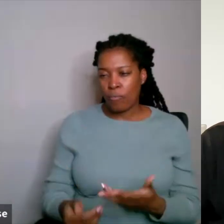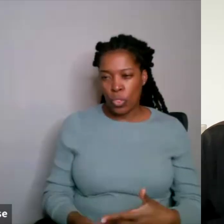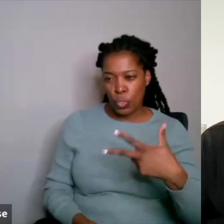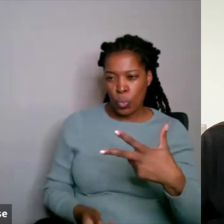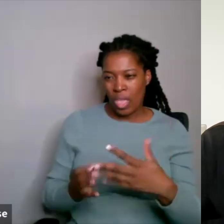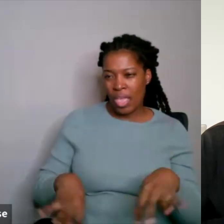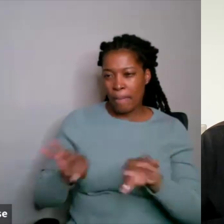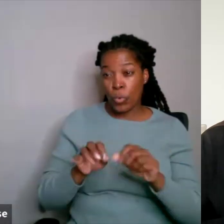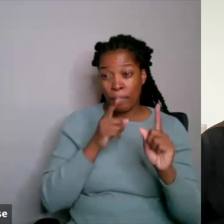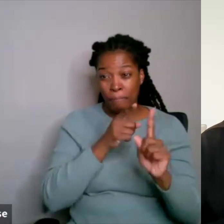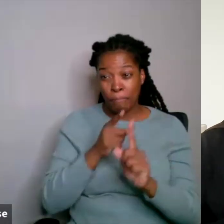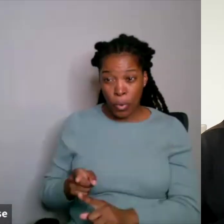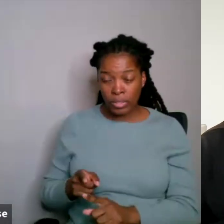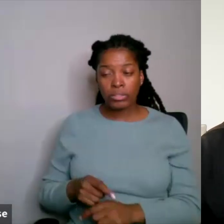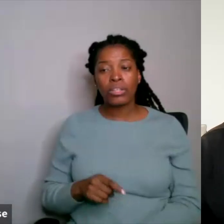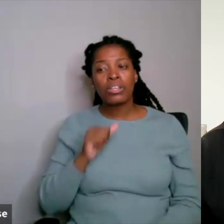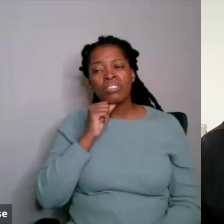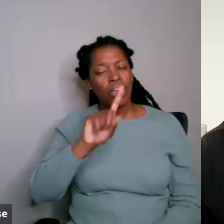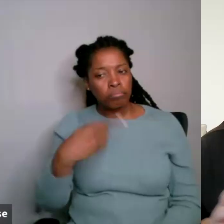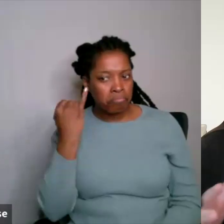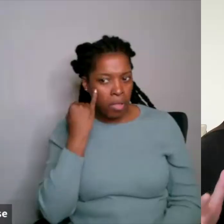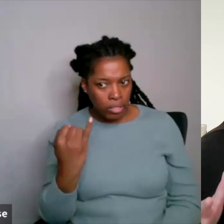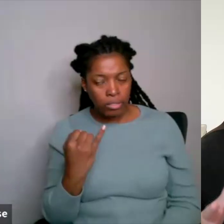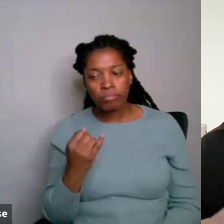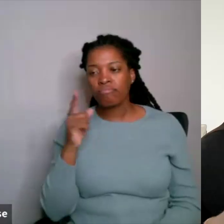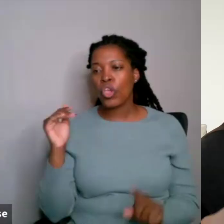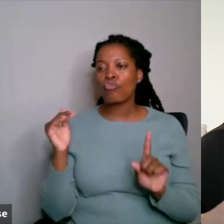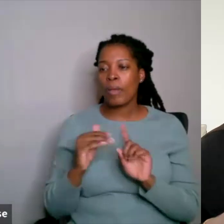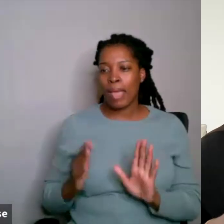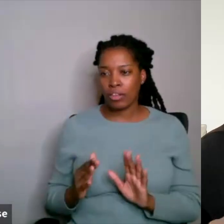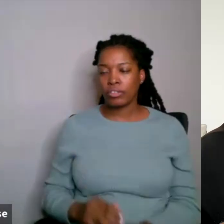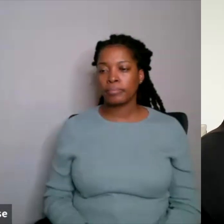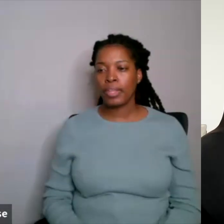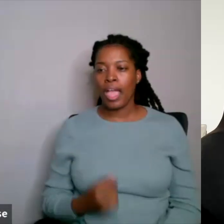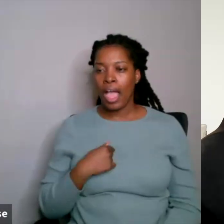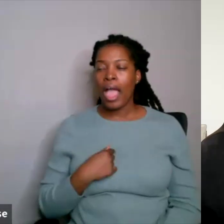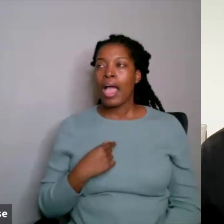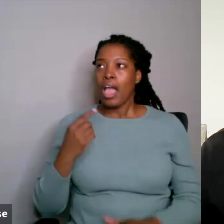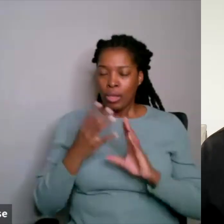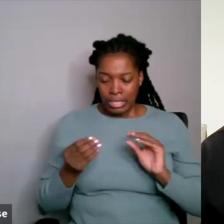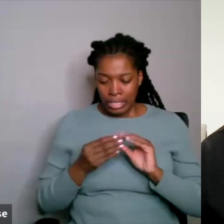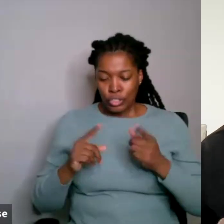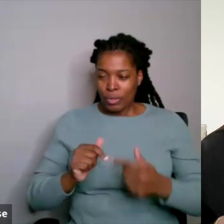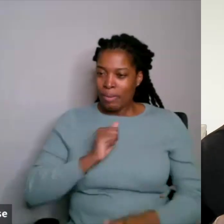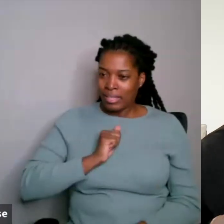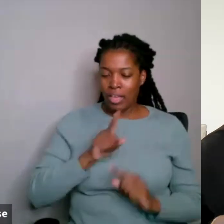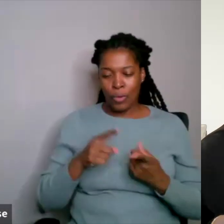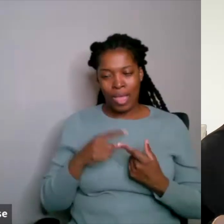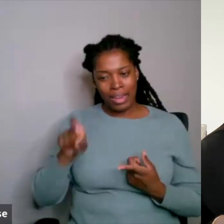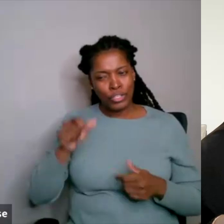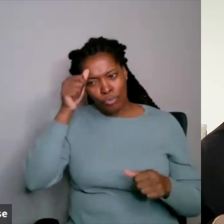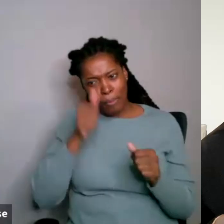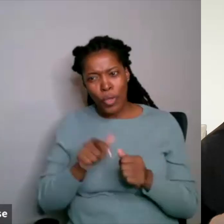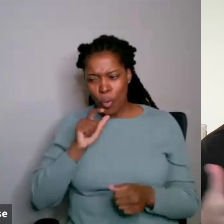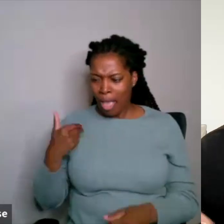takeaways. These aren't just ideas, they're reminders. I've repeated to myself when I needed to remember who I am